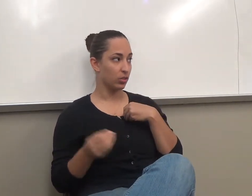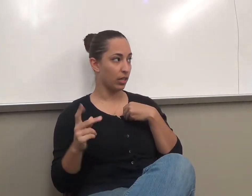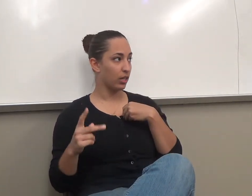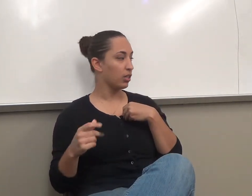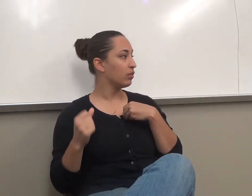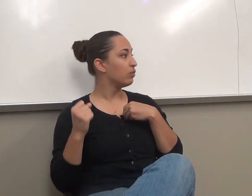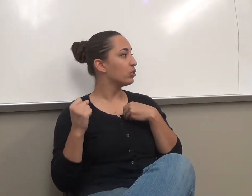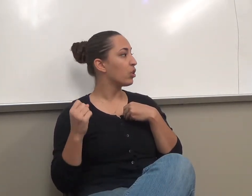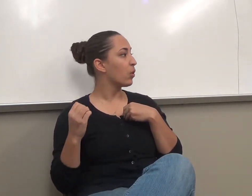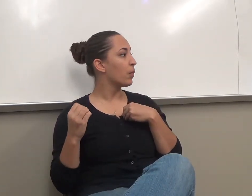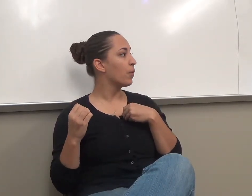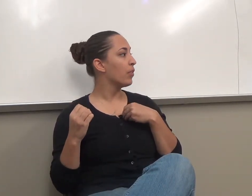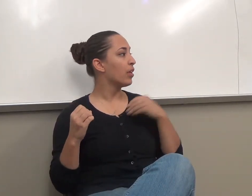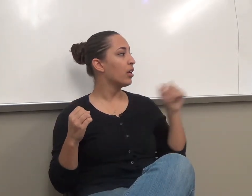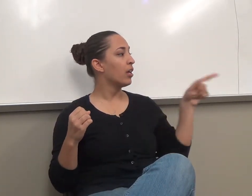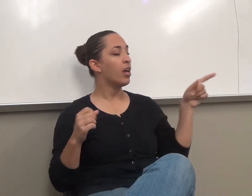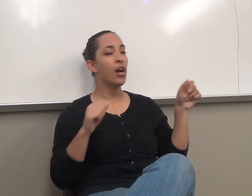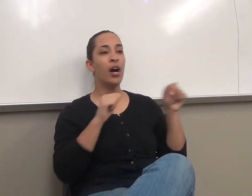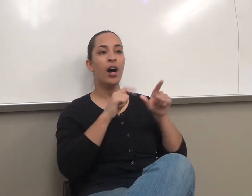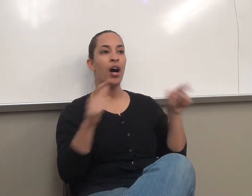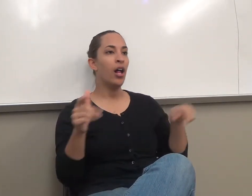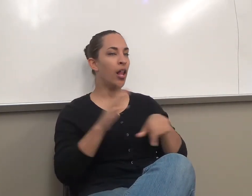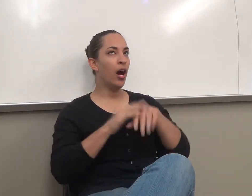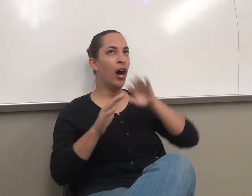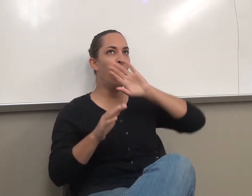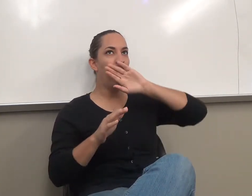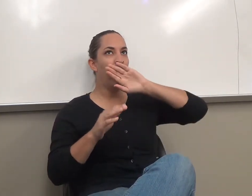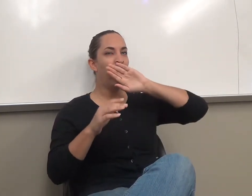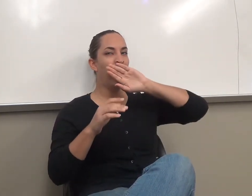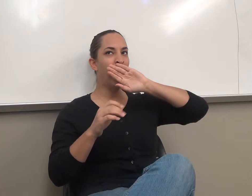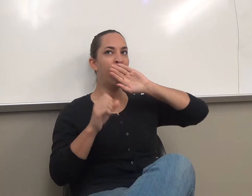is all on the assignment sheet.